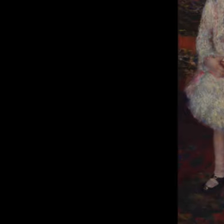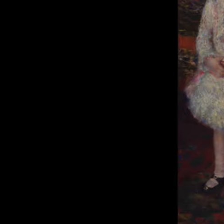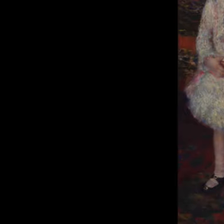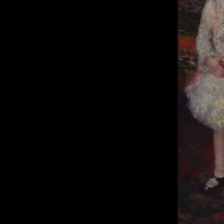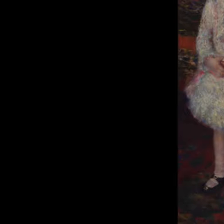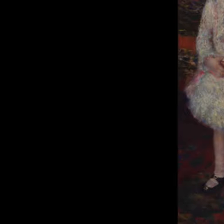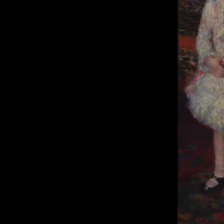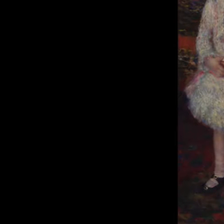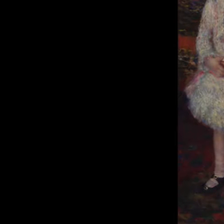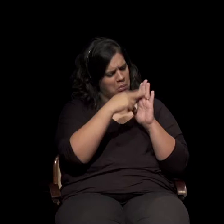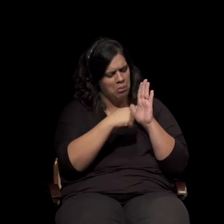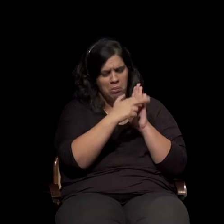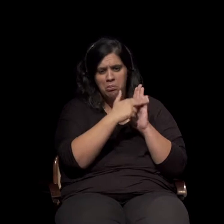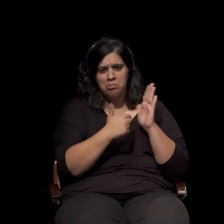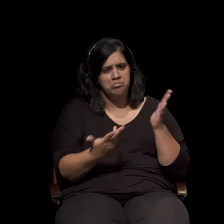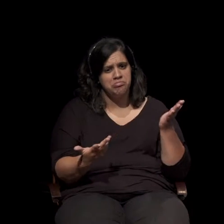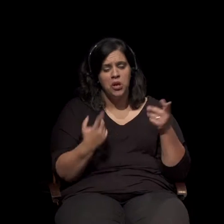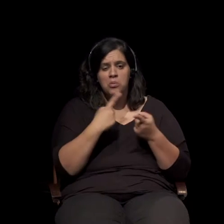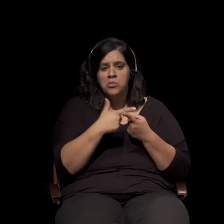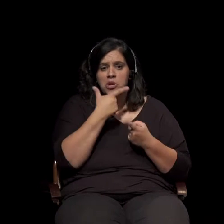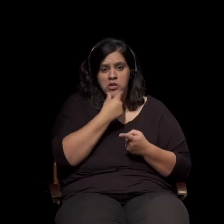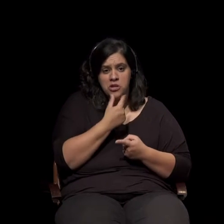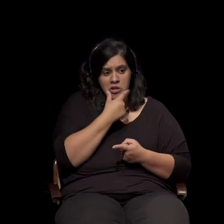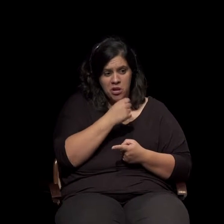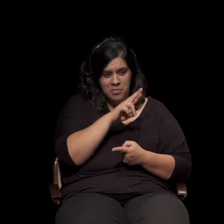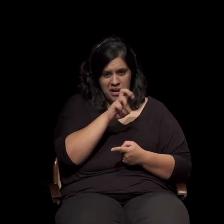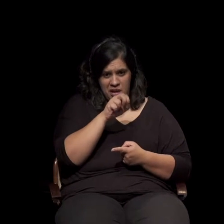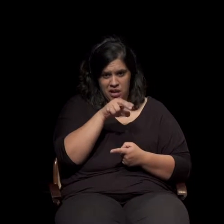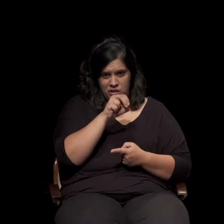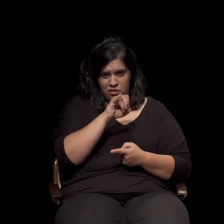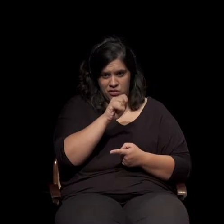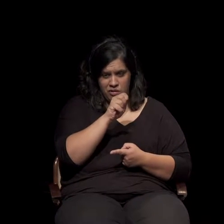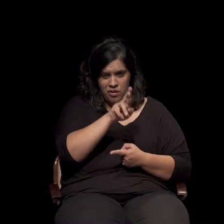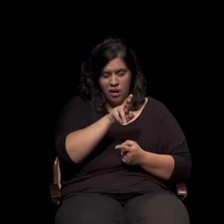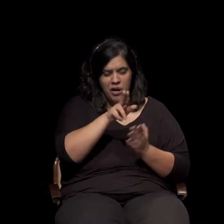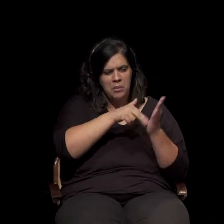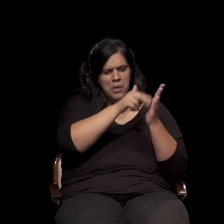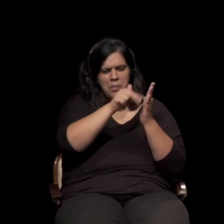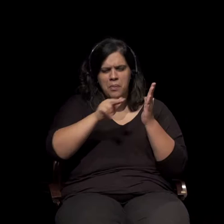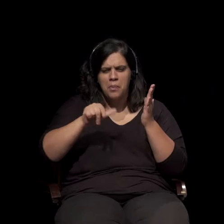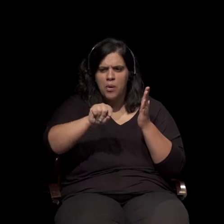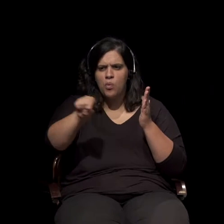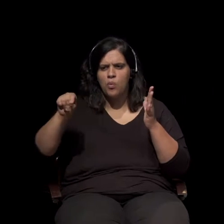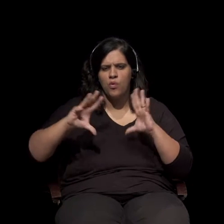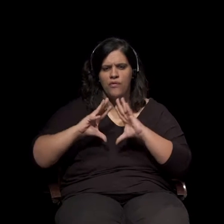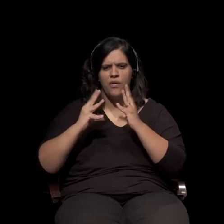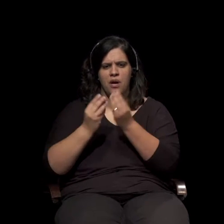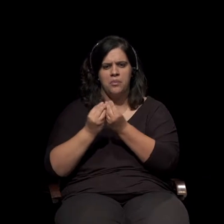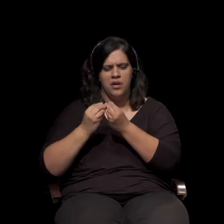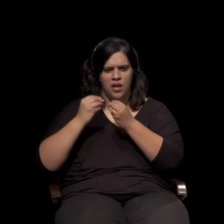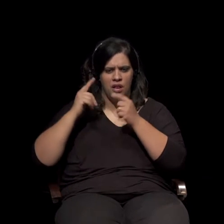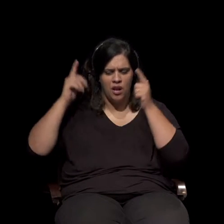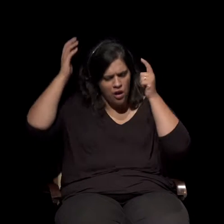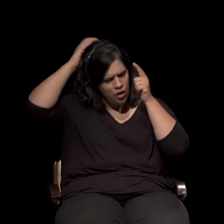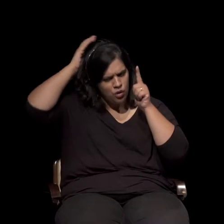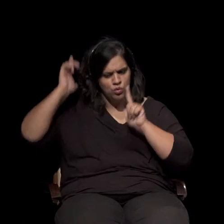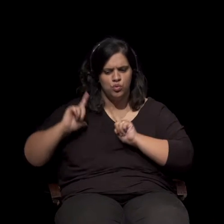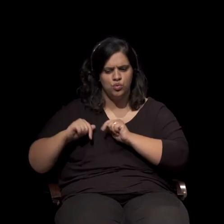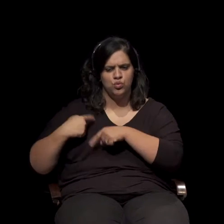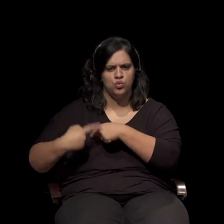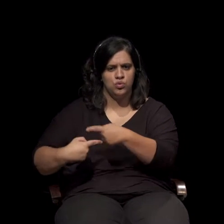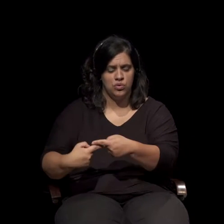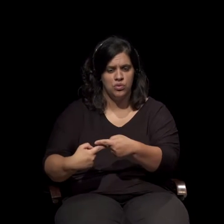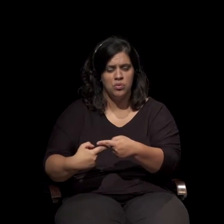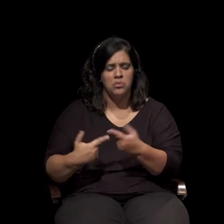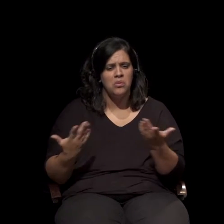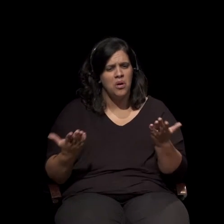time, he painted many portraits for Parisian Jewish families. Today, I will not even ask how Pink and Blue came to be in